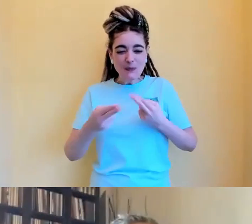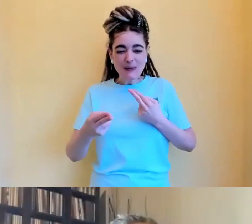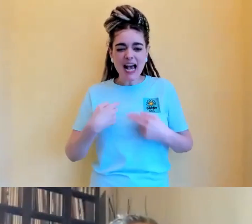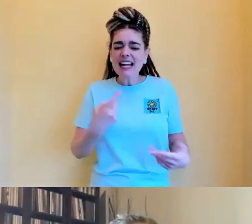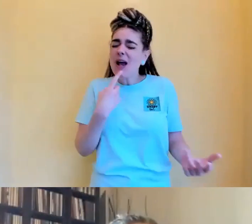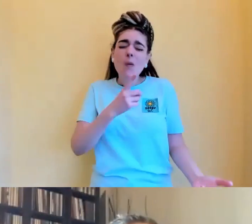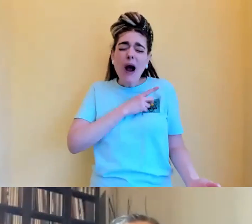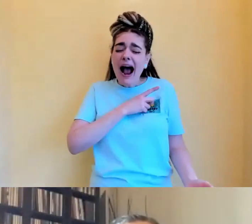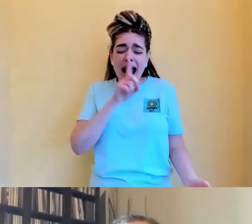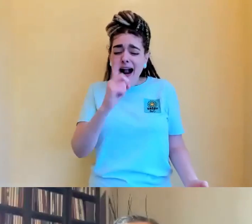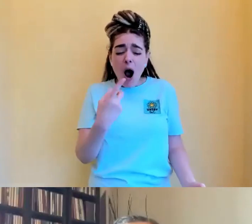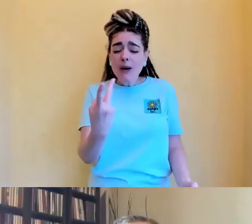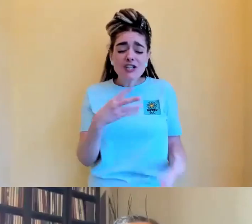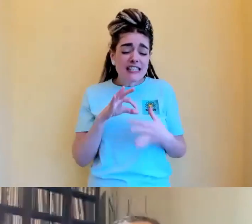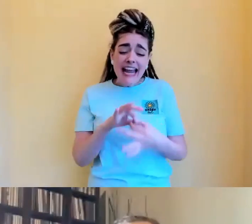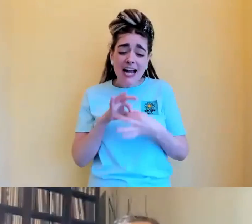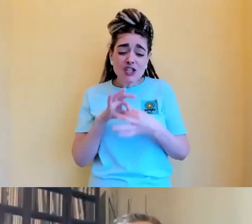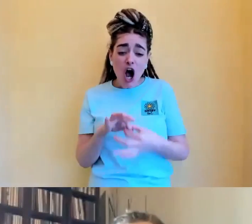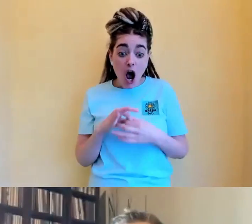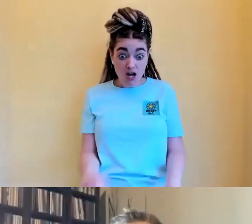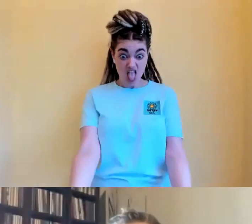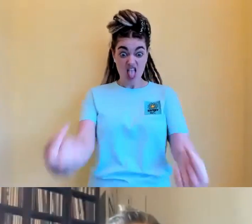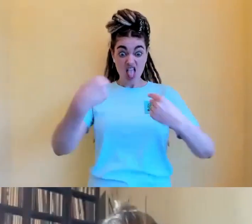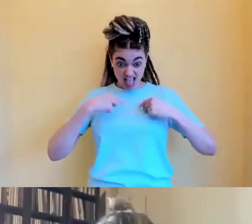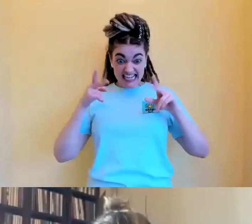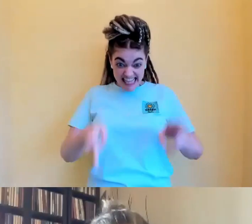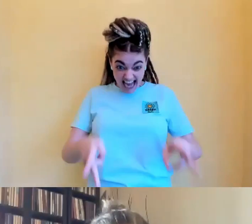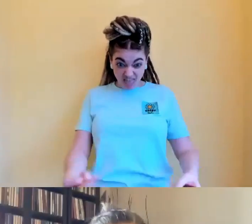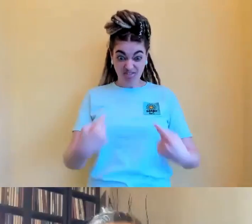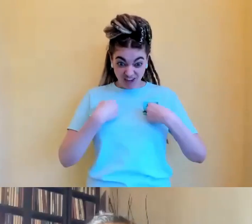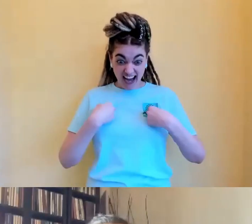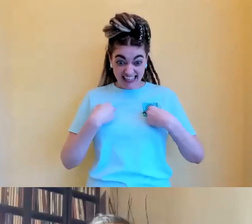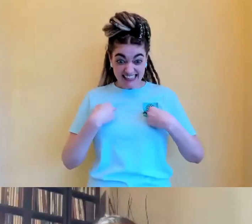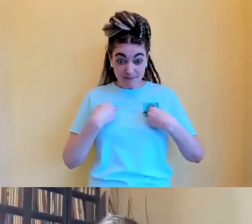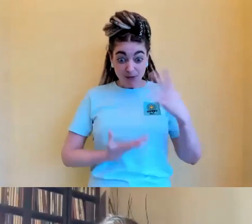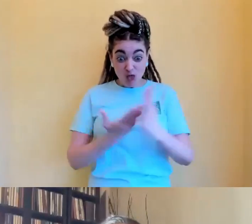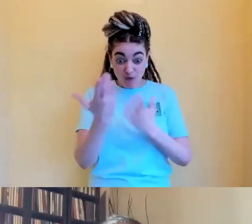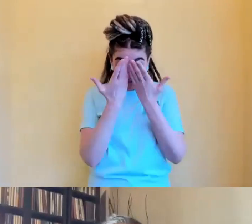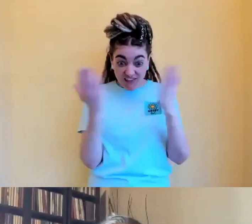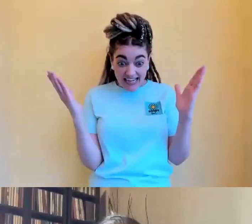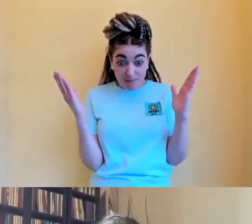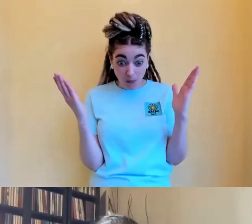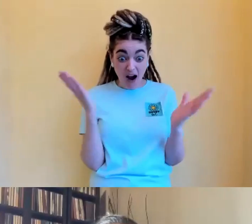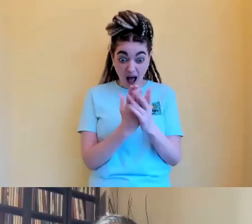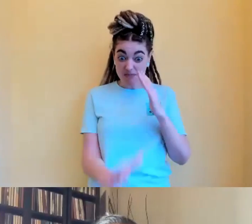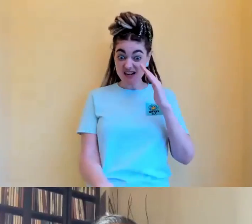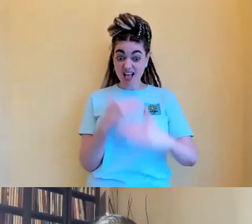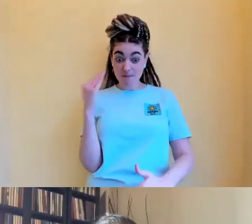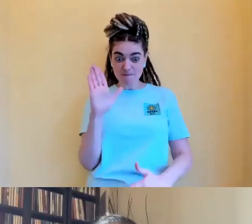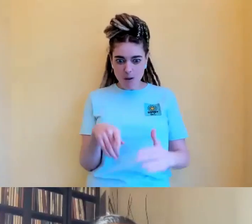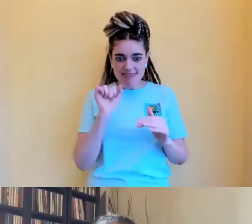on? Oh, what apparently I got a death threat. They sent me it via Facebook. So they actually sent it from their own